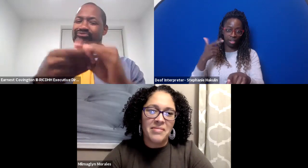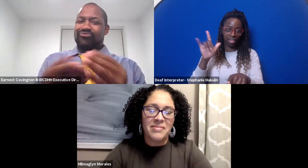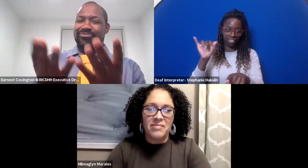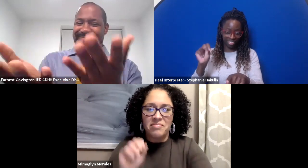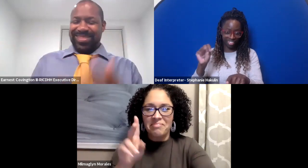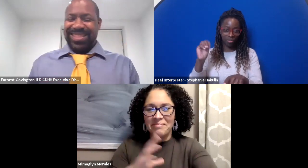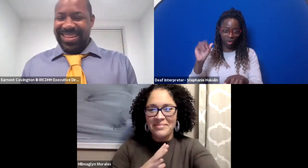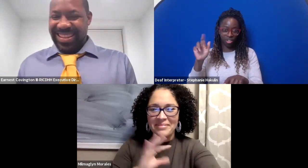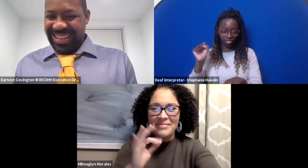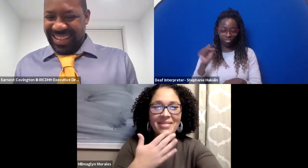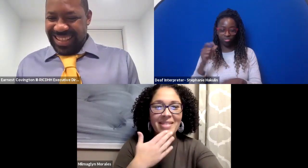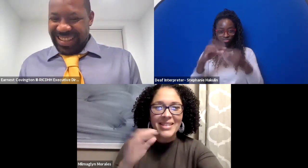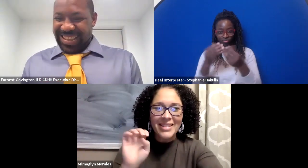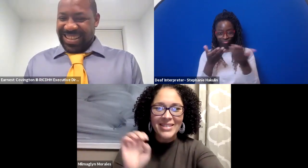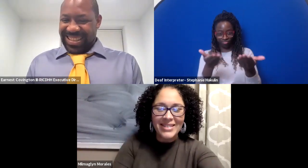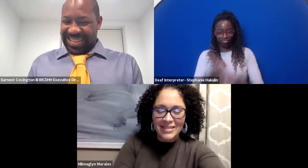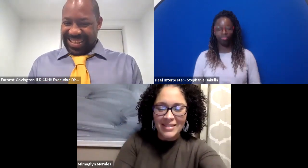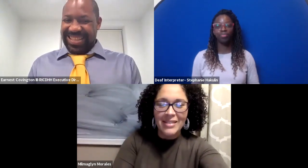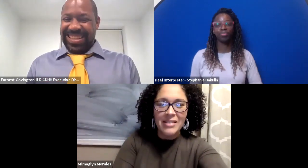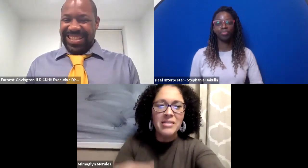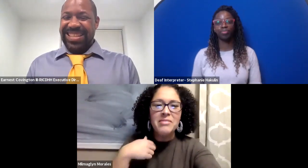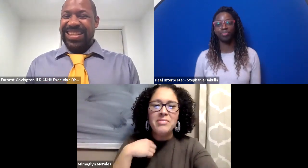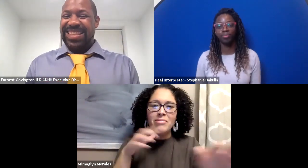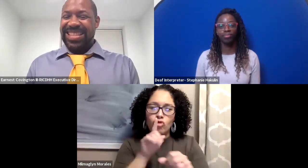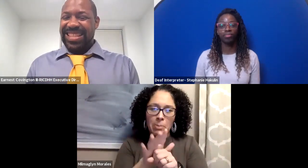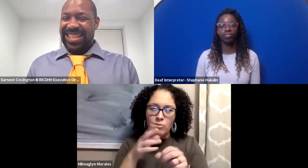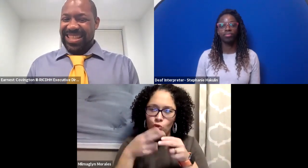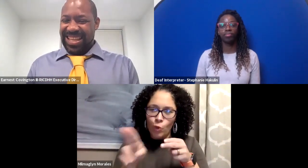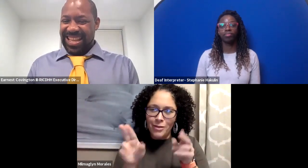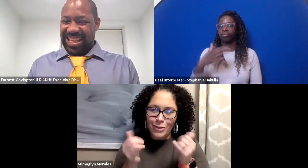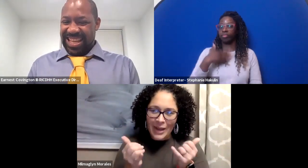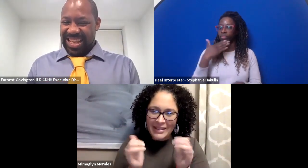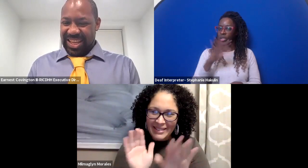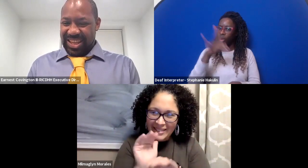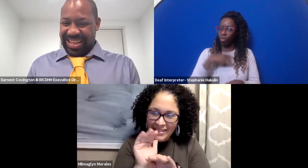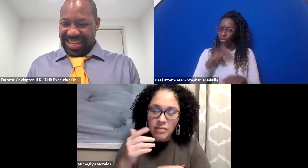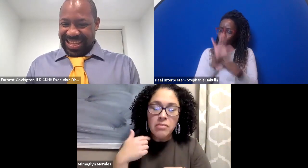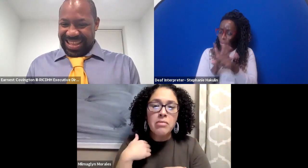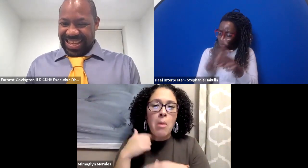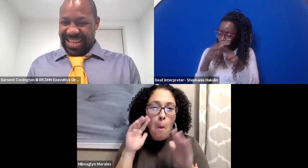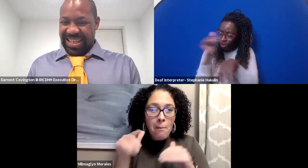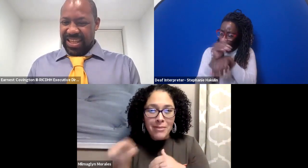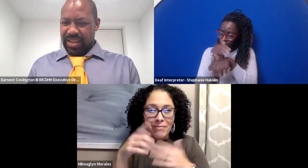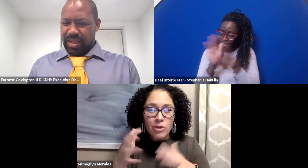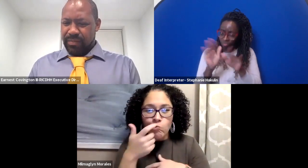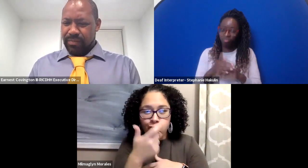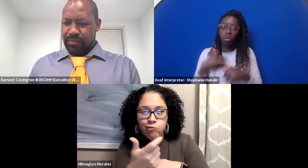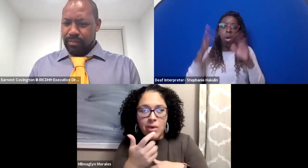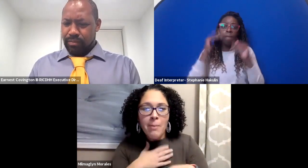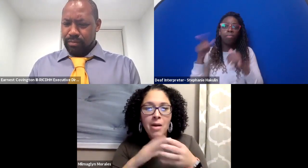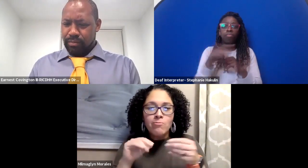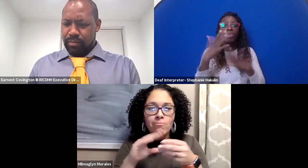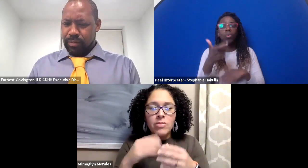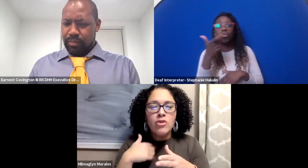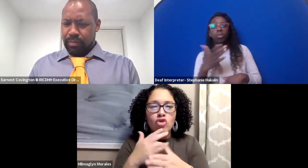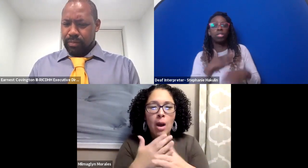mentioned earlier, we have Mill Maglin here today. Thank you. Thanks, Ernest. I'll speak very briefly tonight.